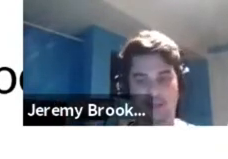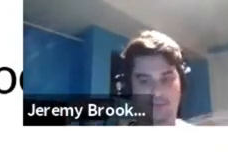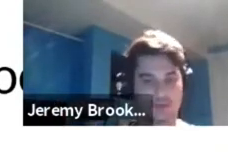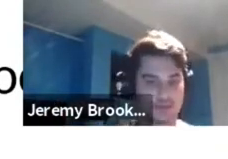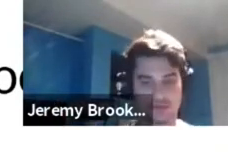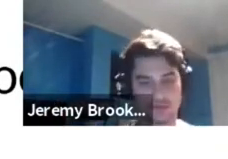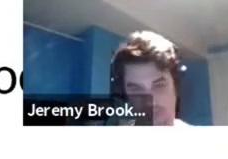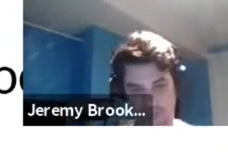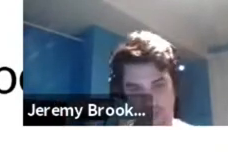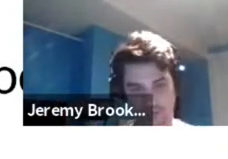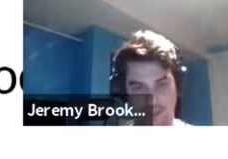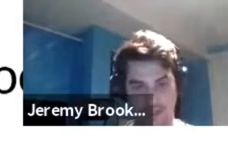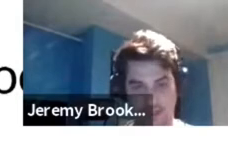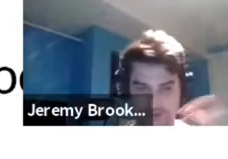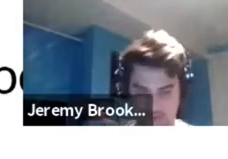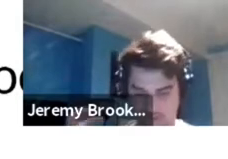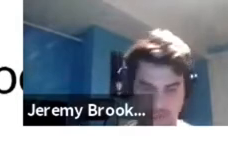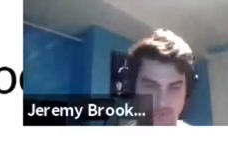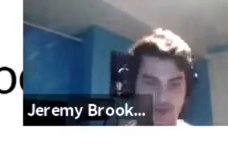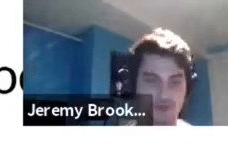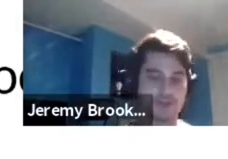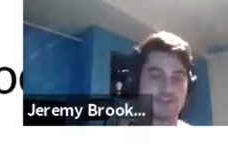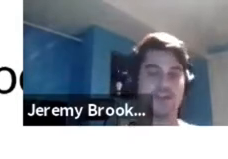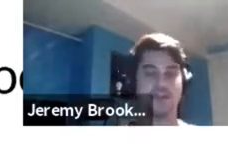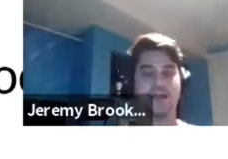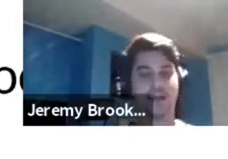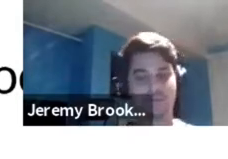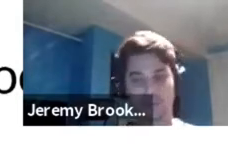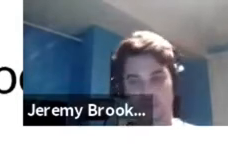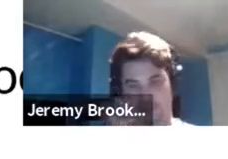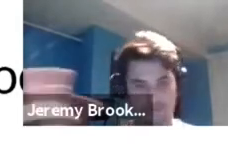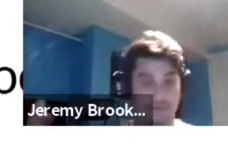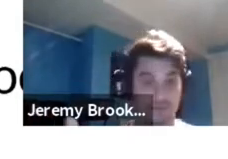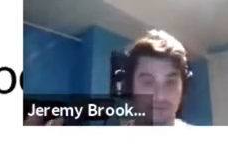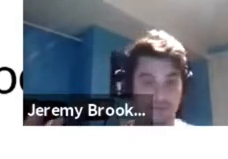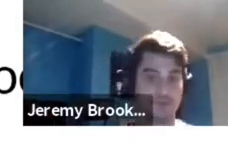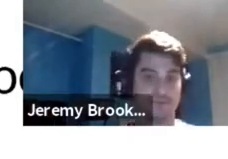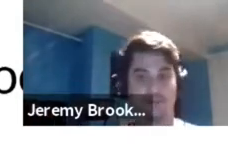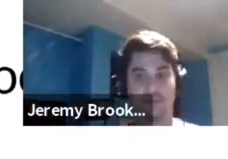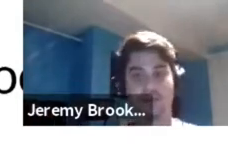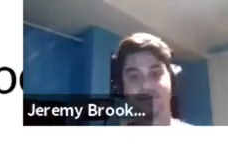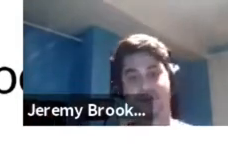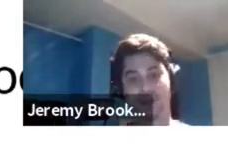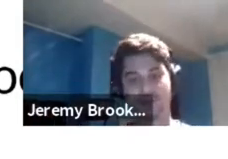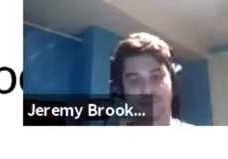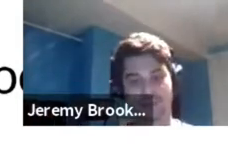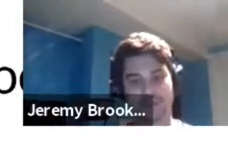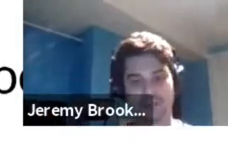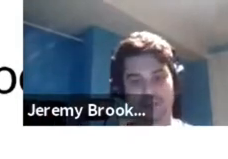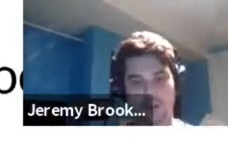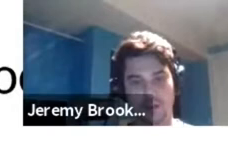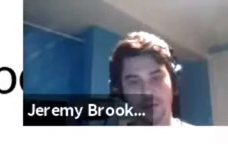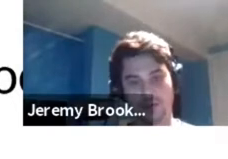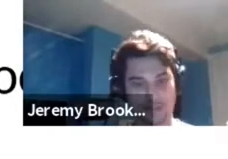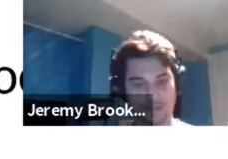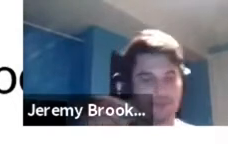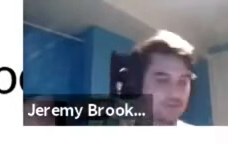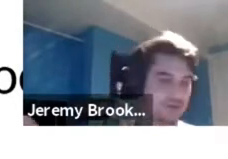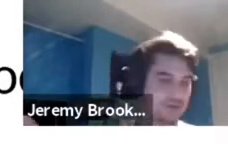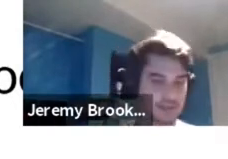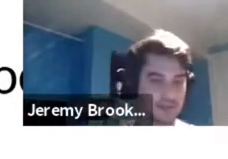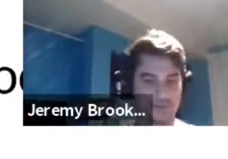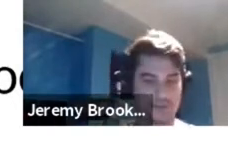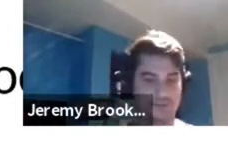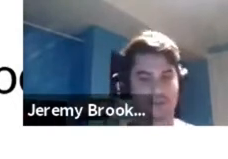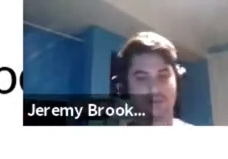about that after. I didn't include anything in the slide because it's still a work in progress, but I can show you some of the work we've done already. So essentially you log in, I do